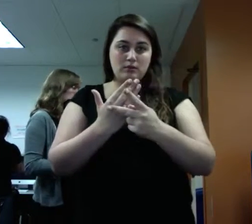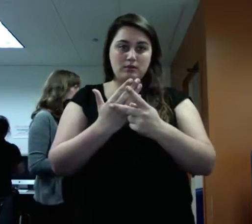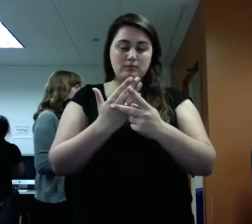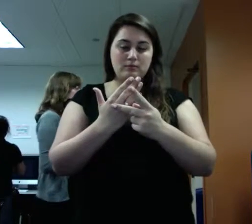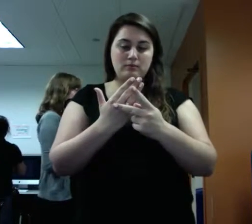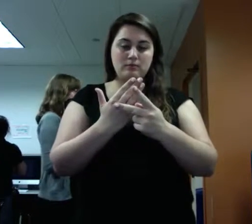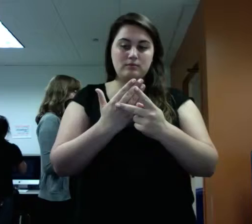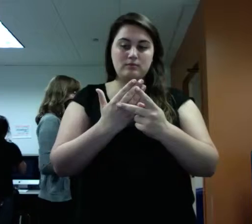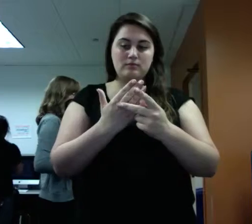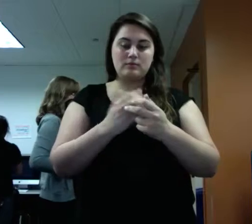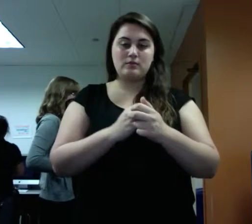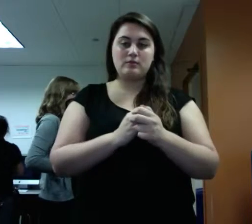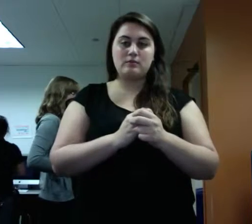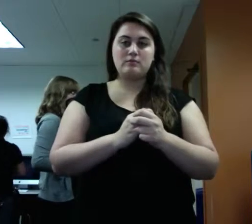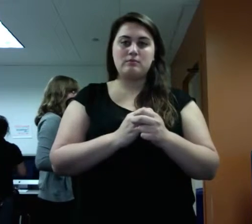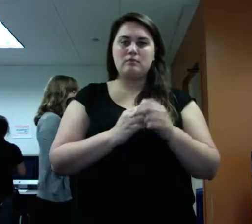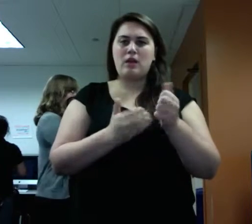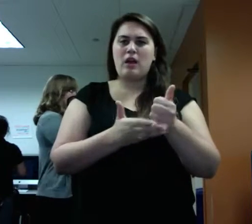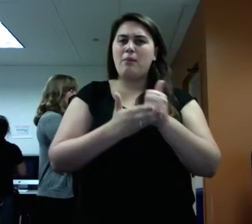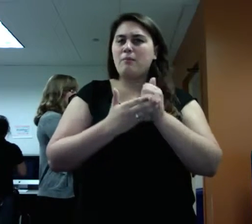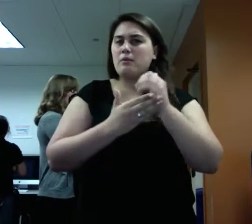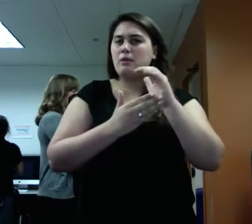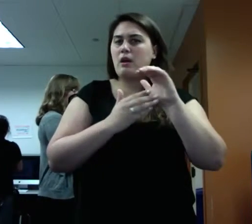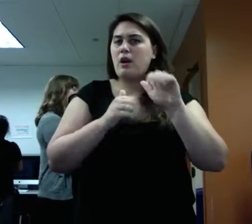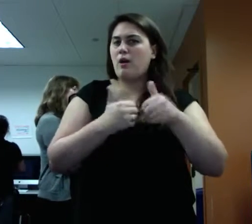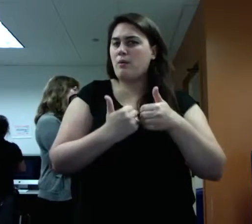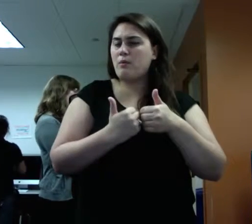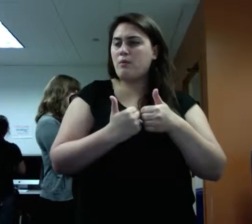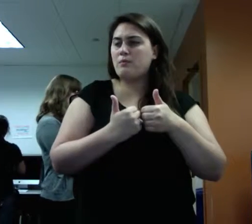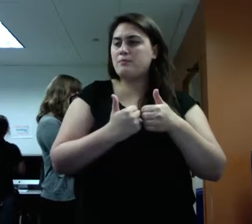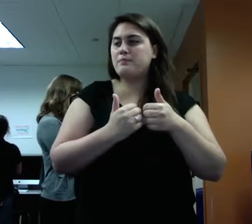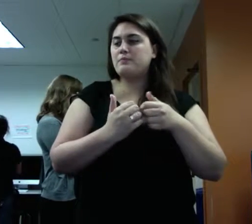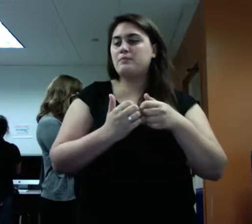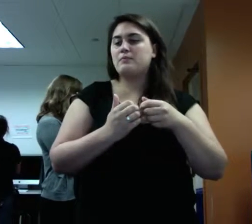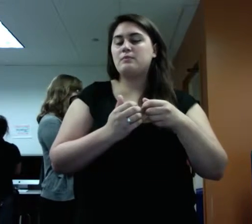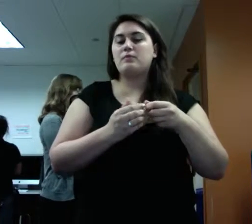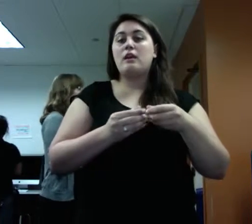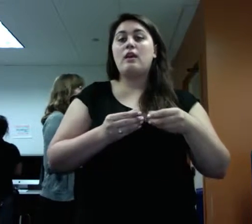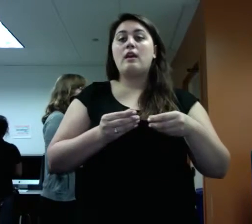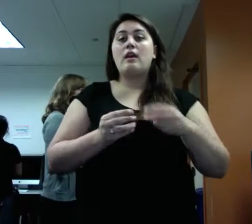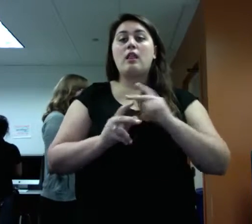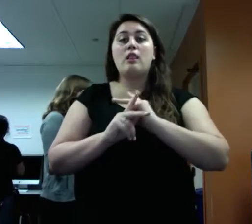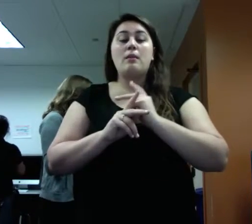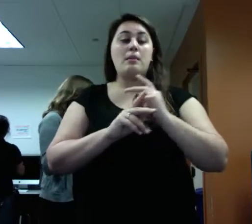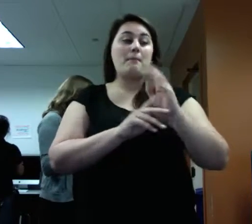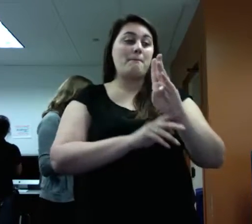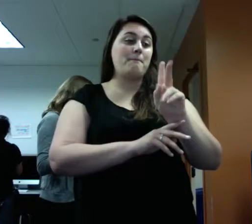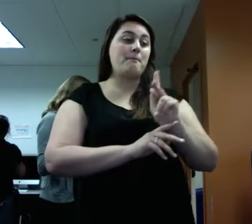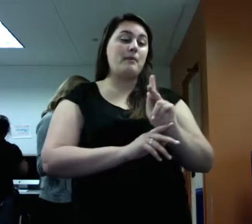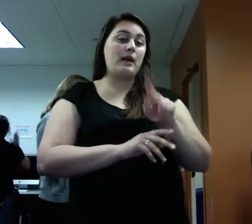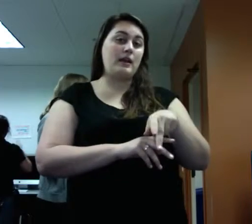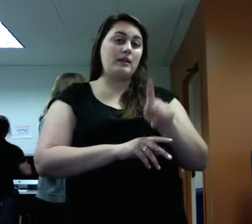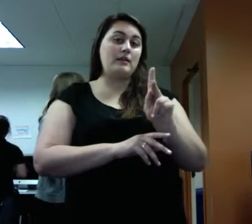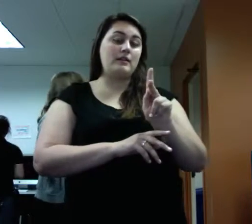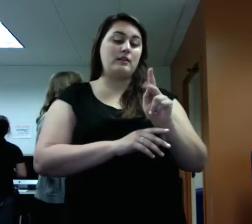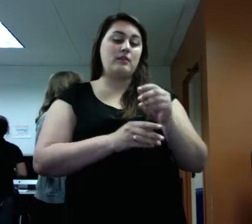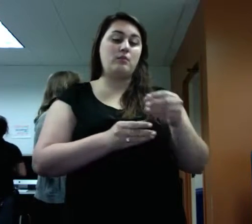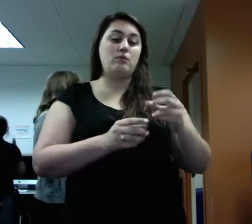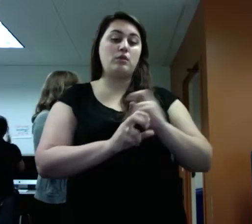guaranteed loans that banks would make to homeowners. So for example, if you're a homeowner and you participate